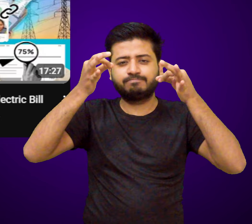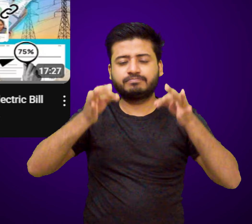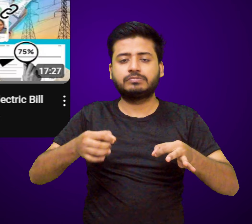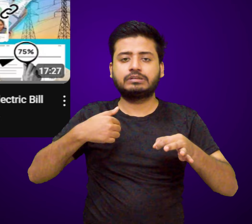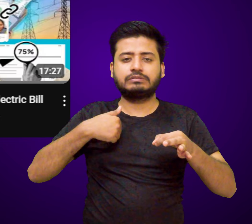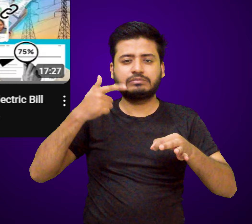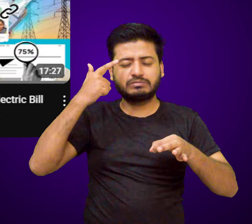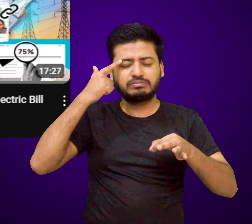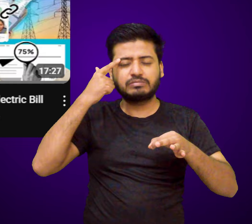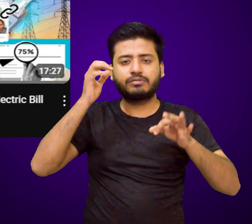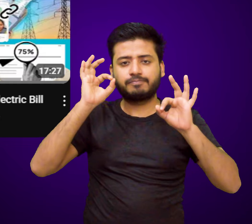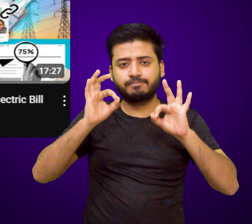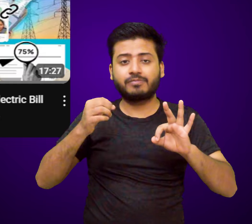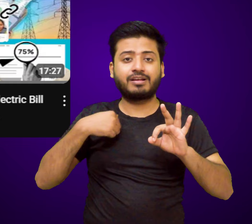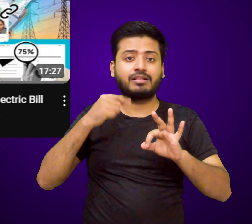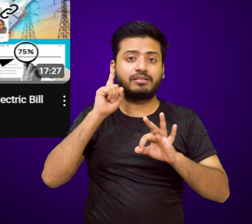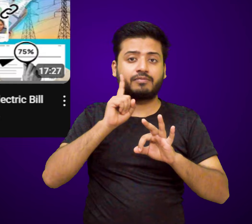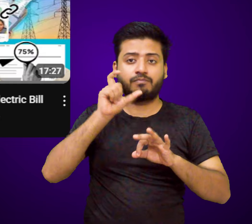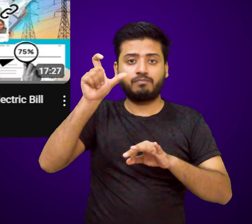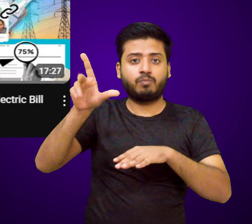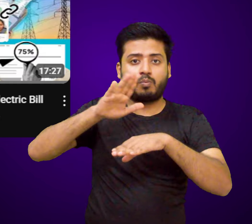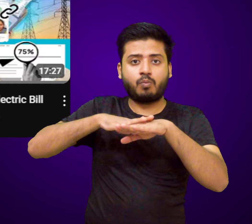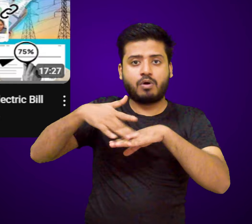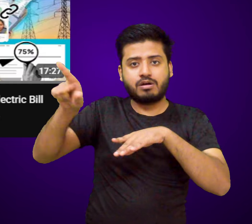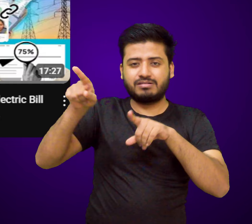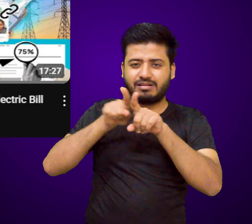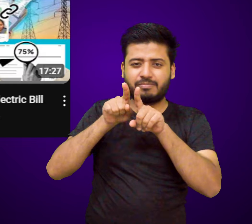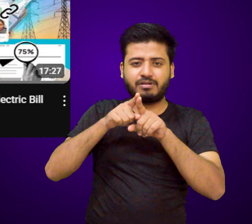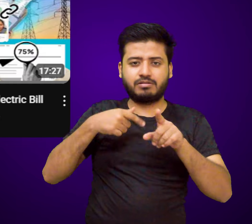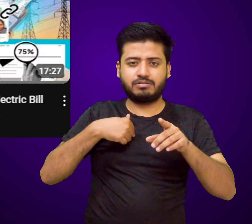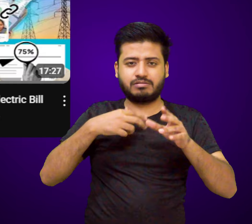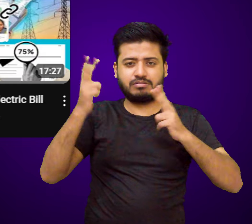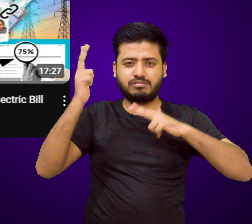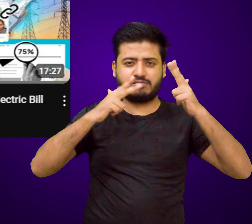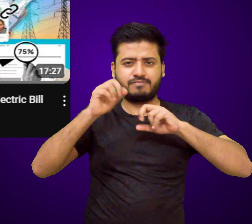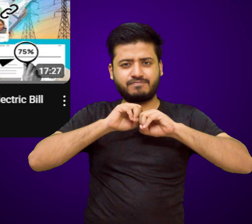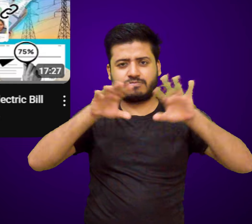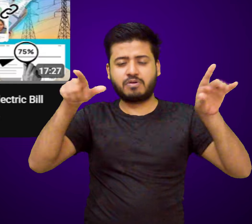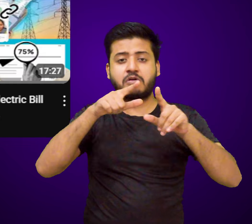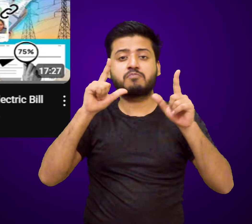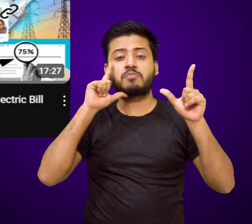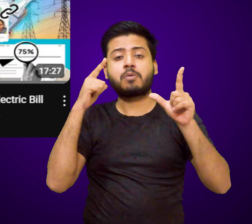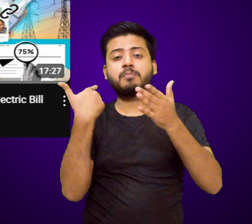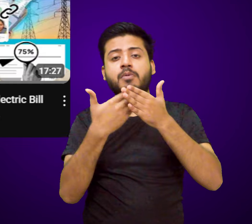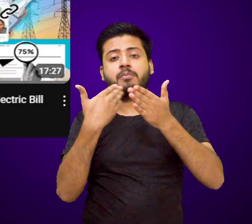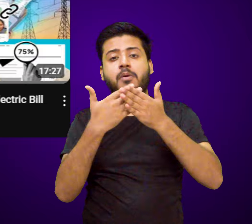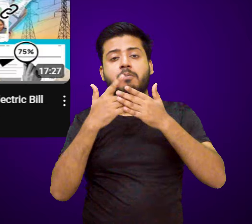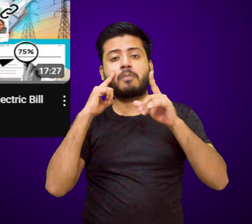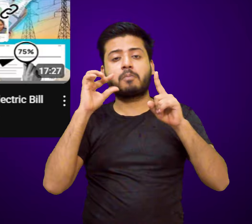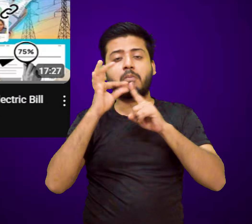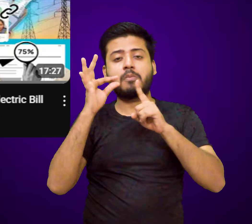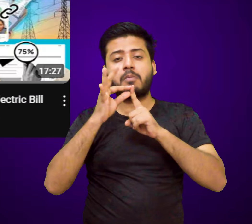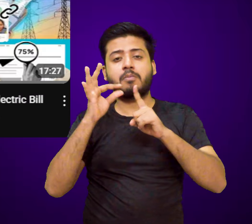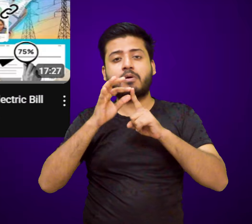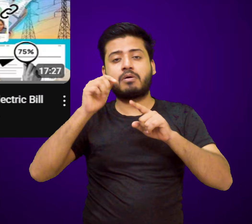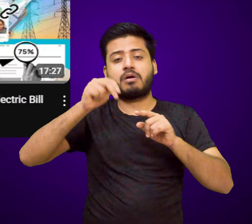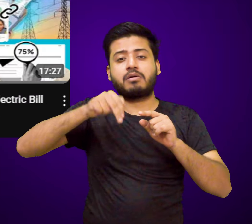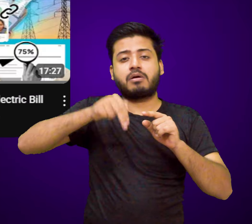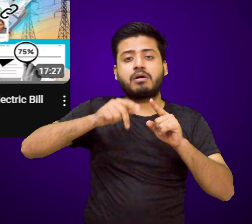this scheme. 1. Check with your local electricity provider. Contact your DISCOM distribution company. Visit the official